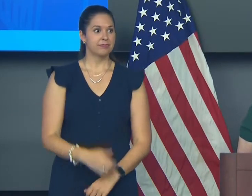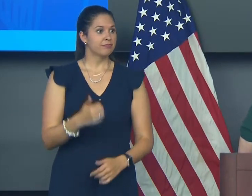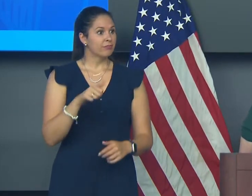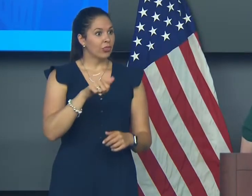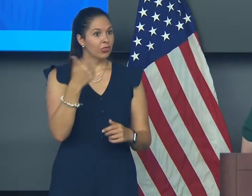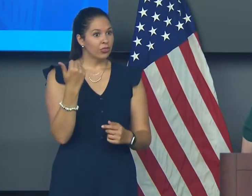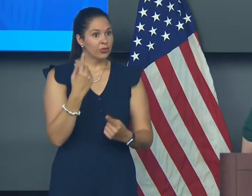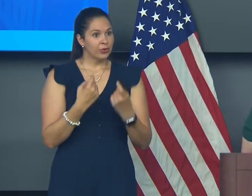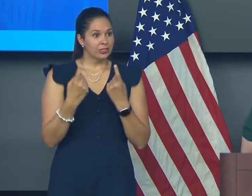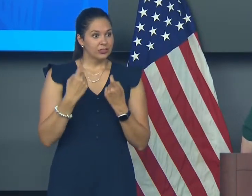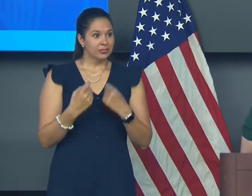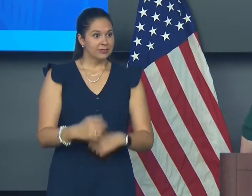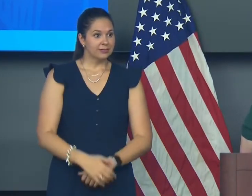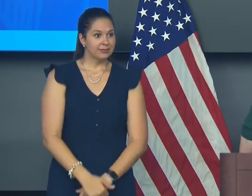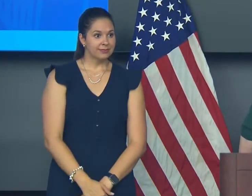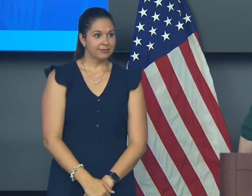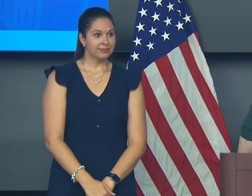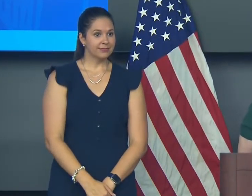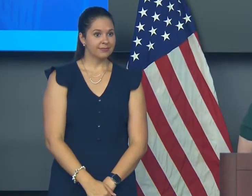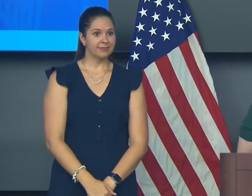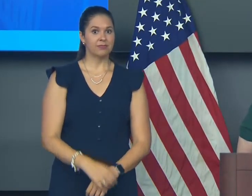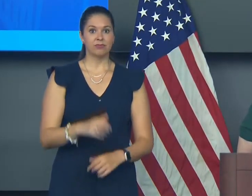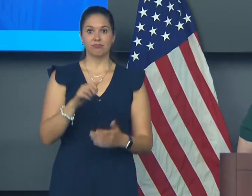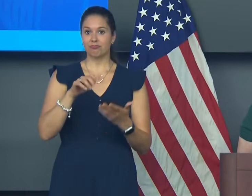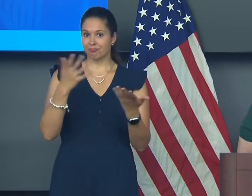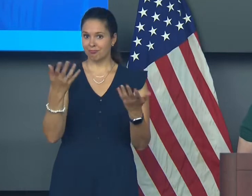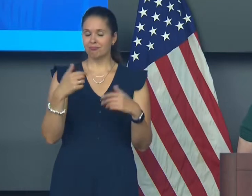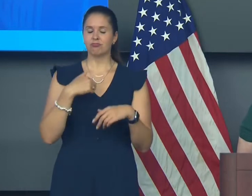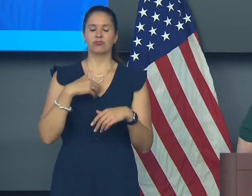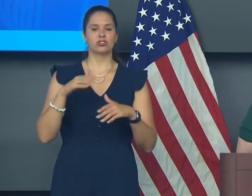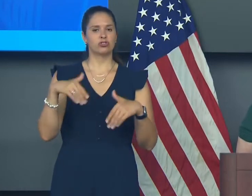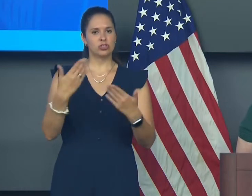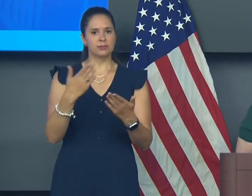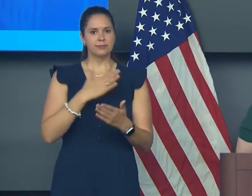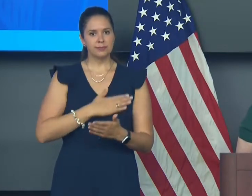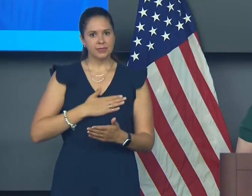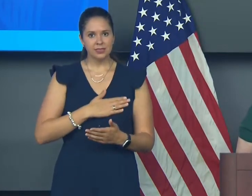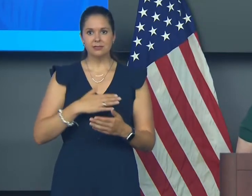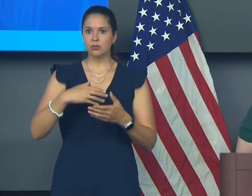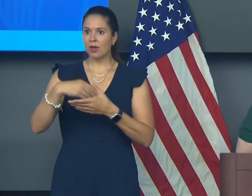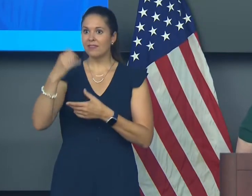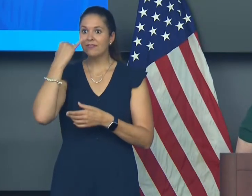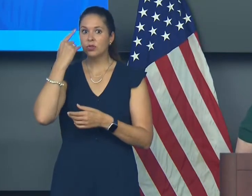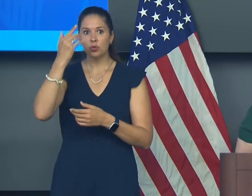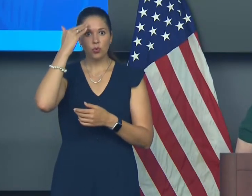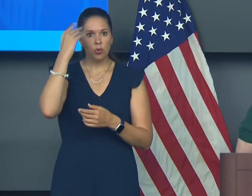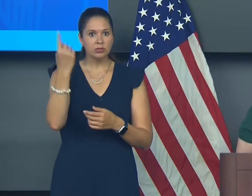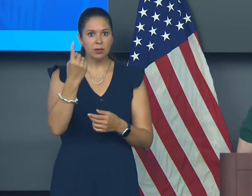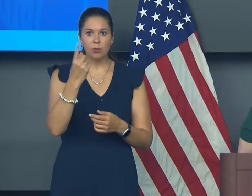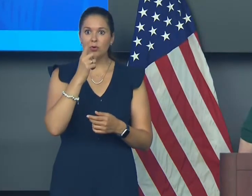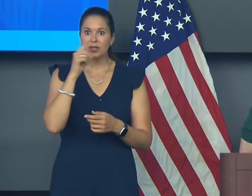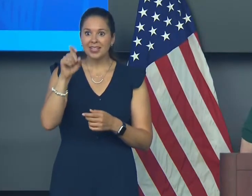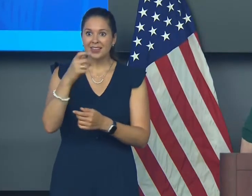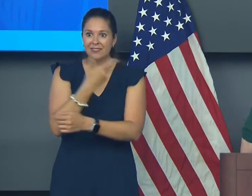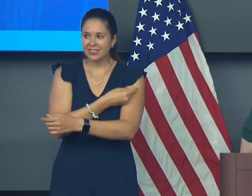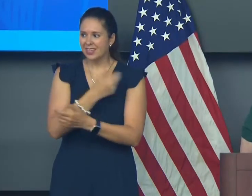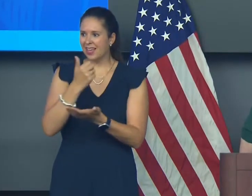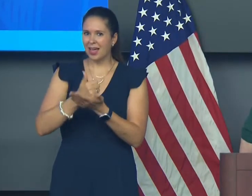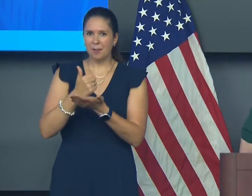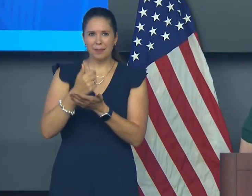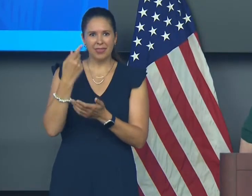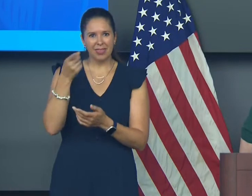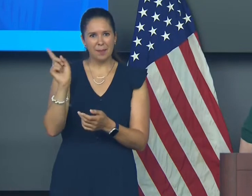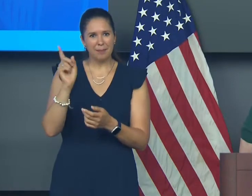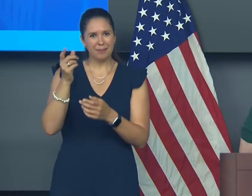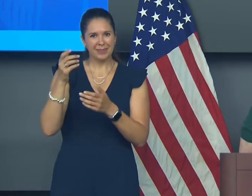Any other questions? Okay. Other than that, I would just suggest please go out. If you know someone who needs a vaccine, please help them get there. If